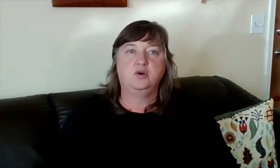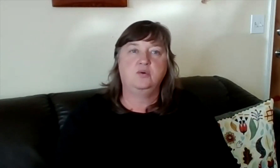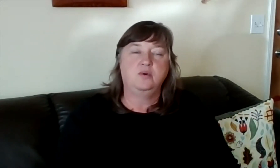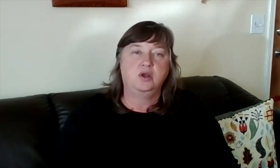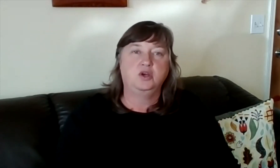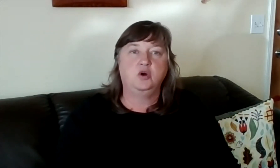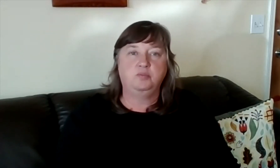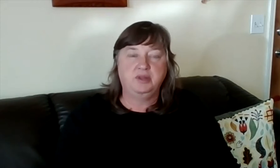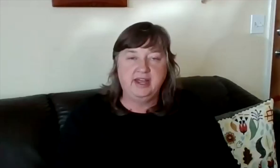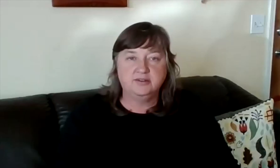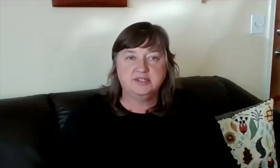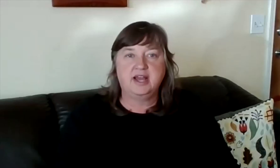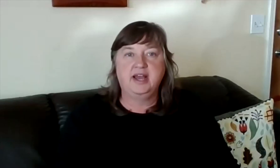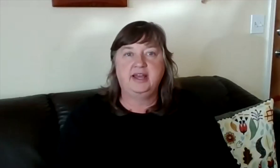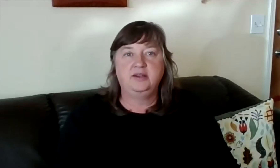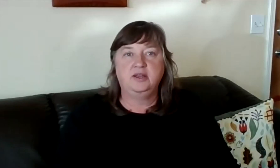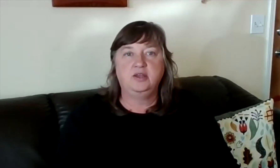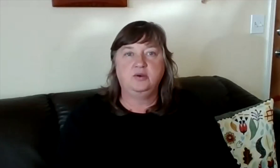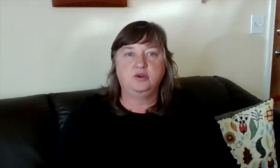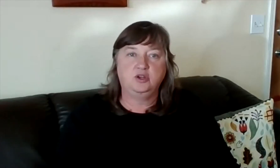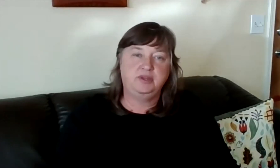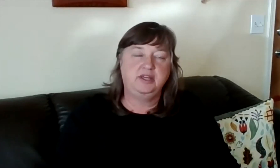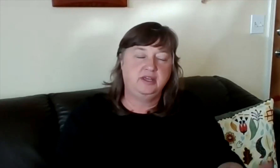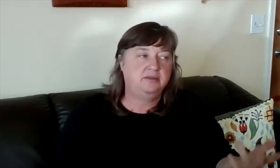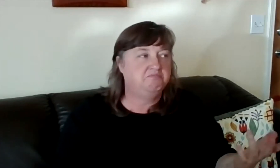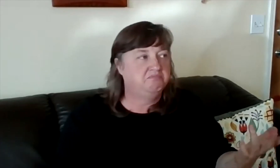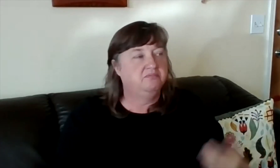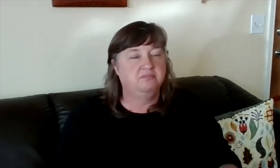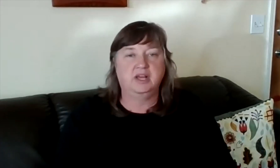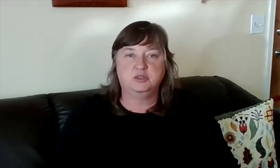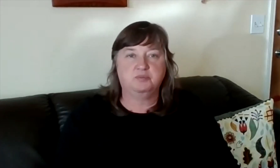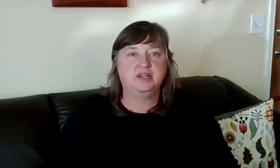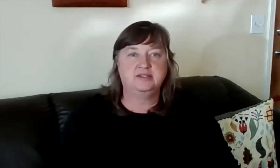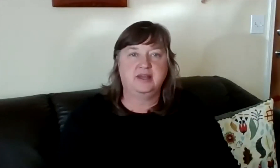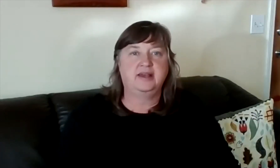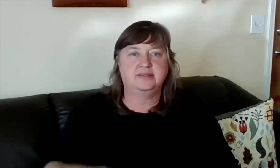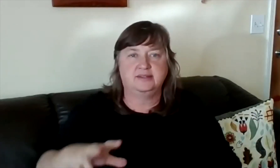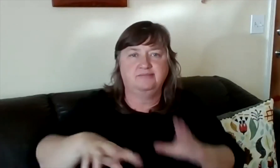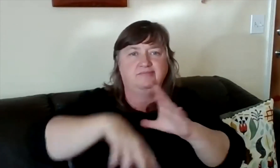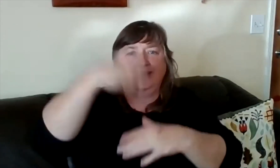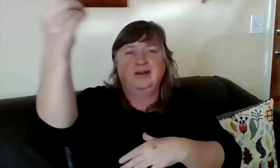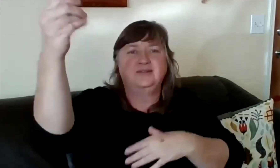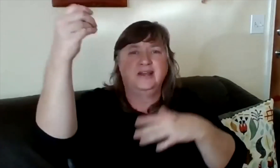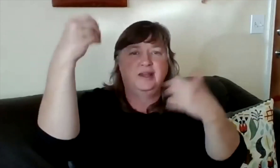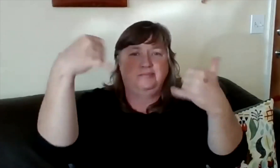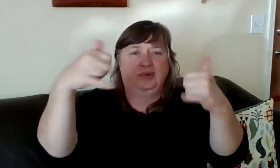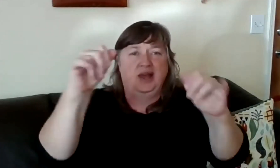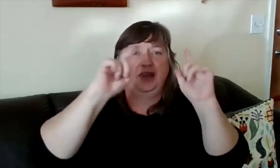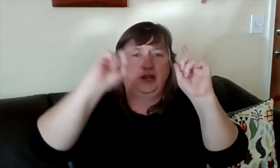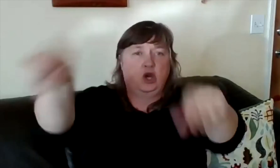So go play outside could be expressed as outside, play, go